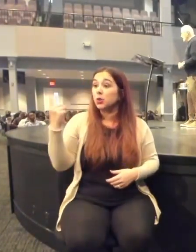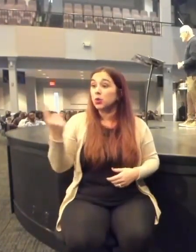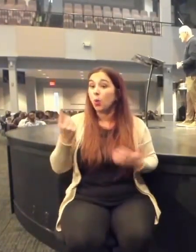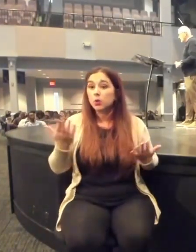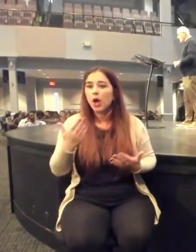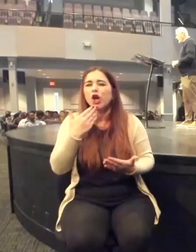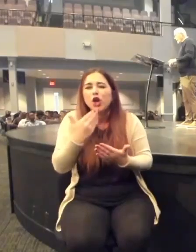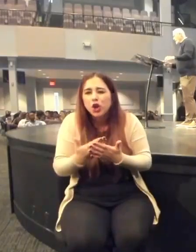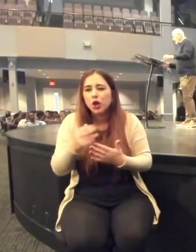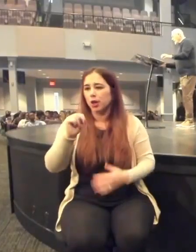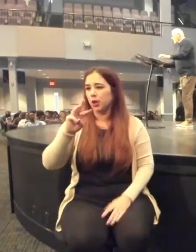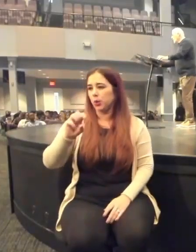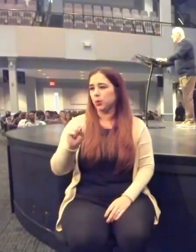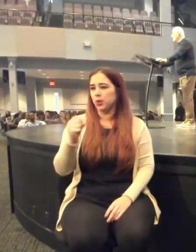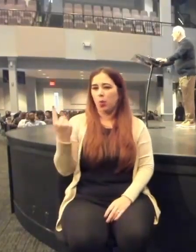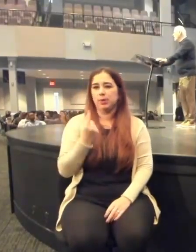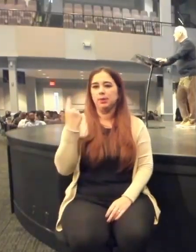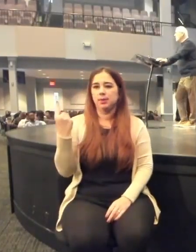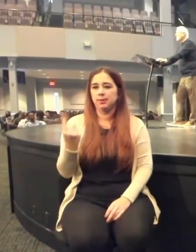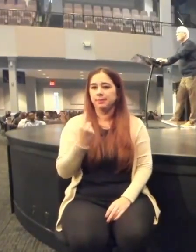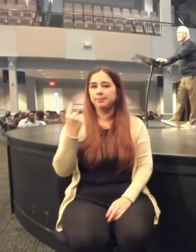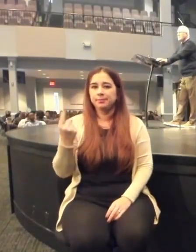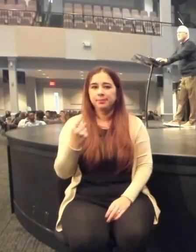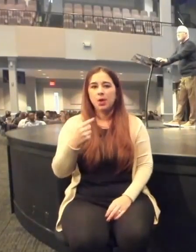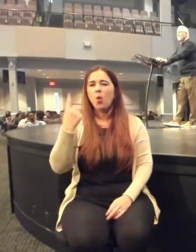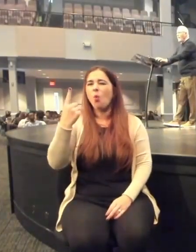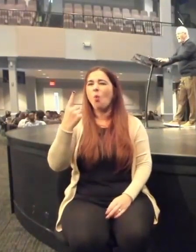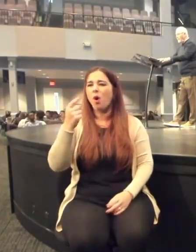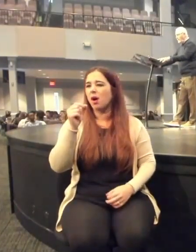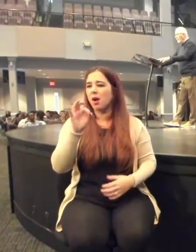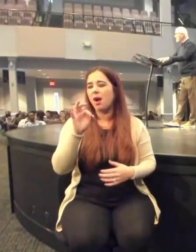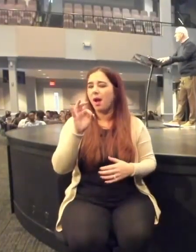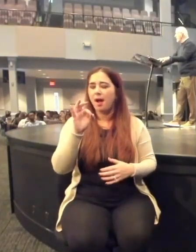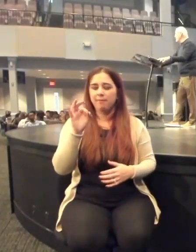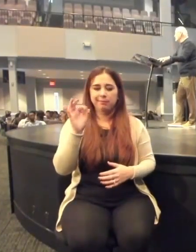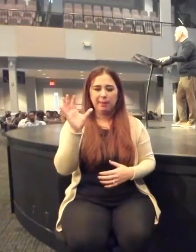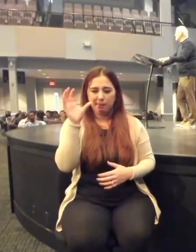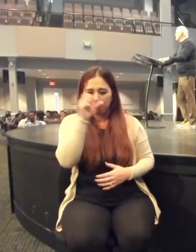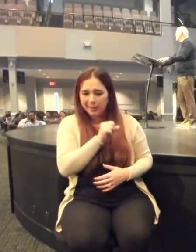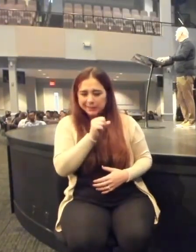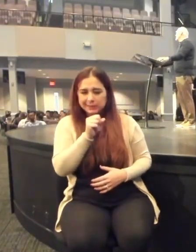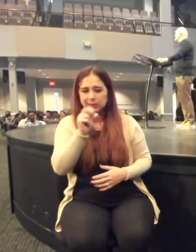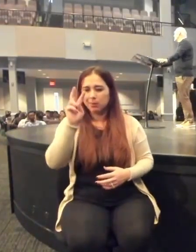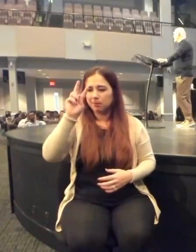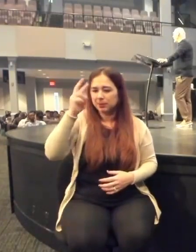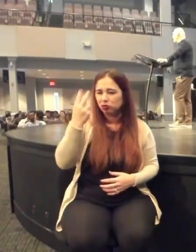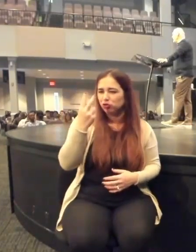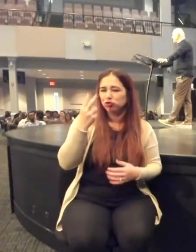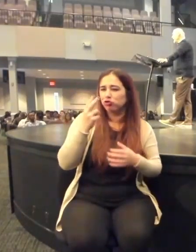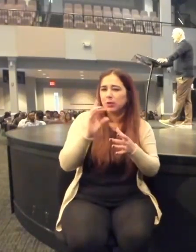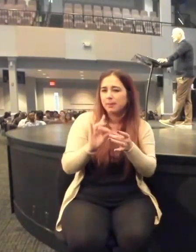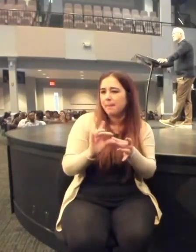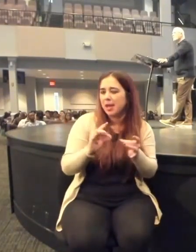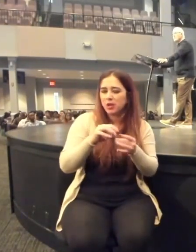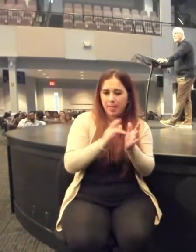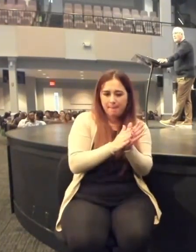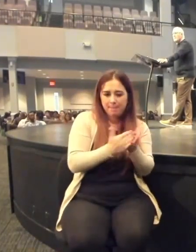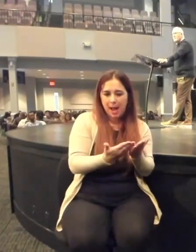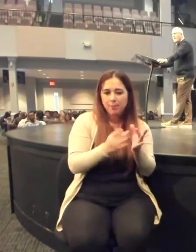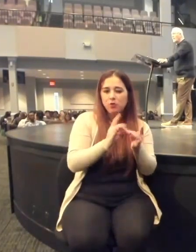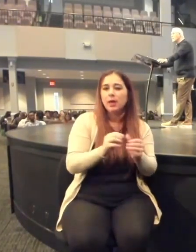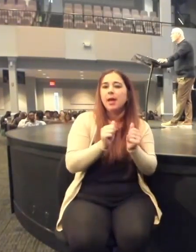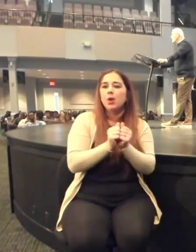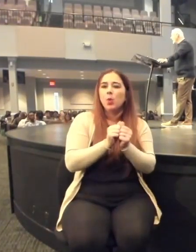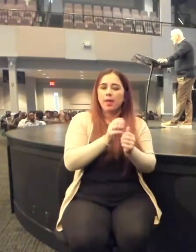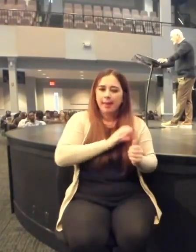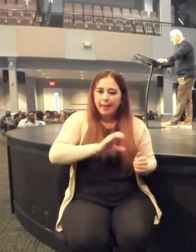in our lives. One of the, I think, missed messages of the Bible, and oftentimes misunderstood messages of the Bible, has to do with the nature